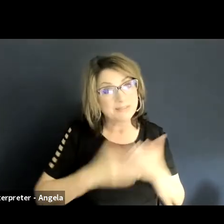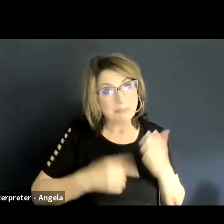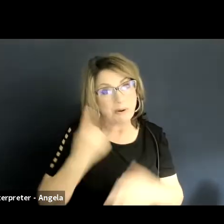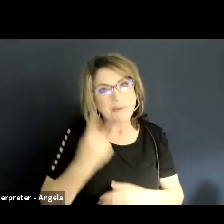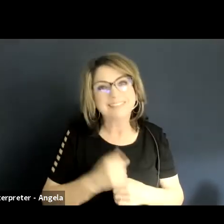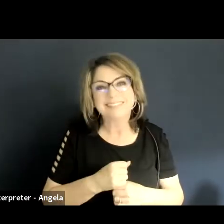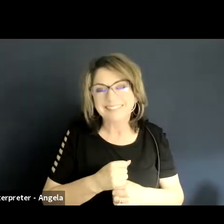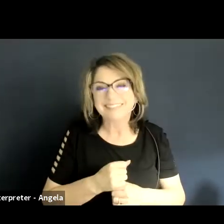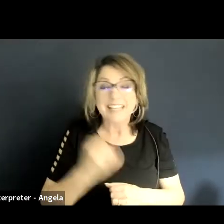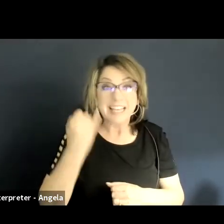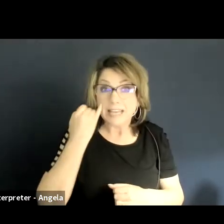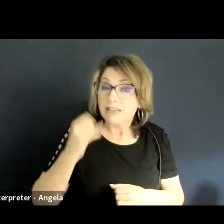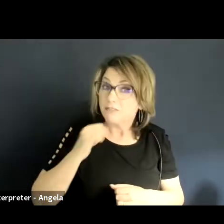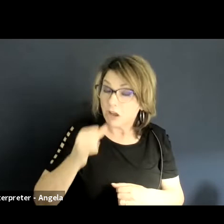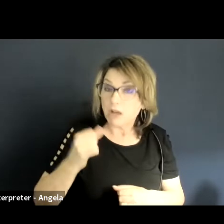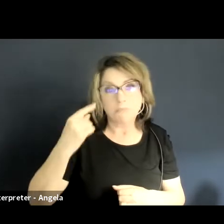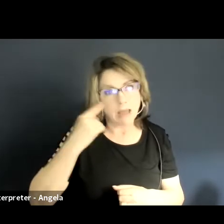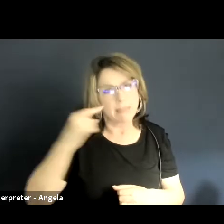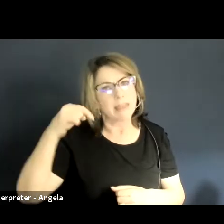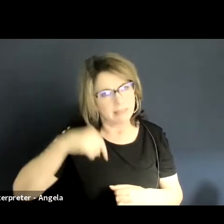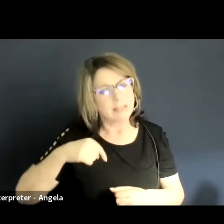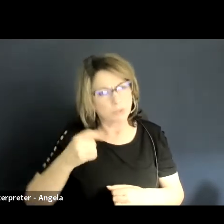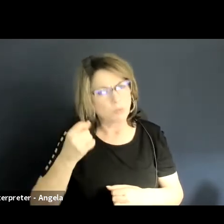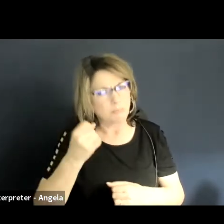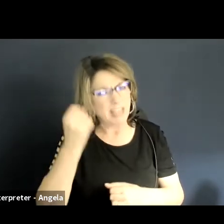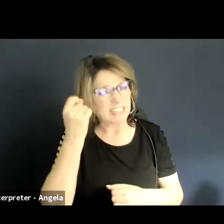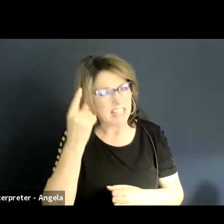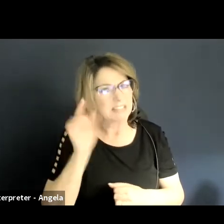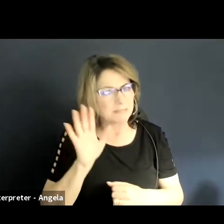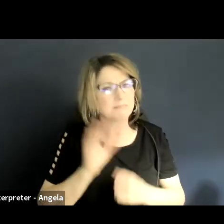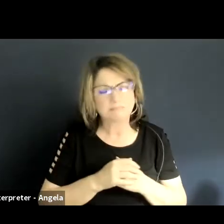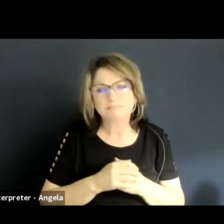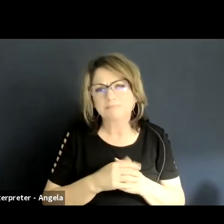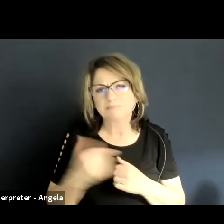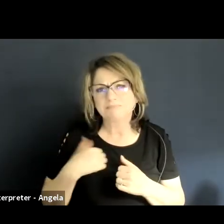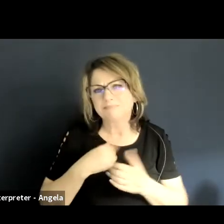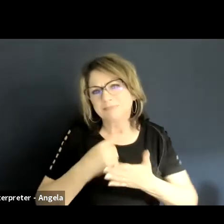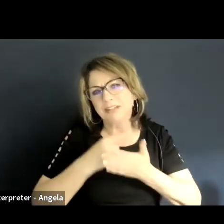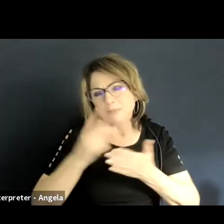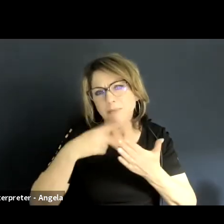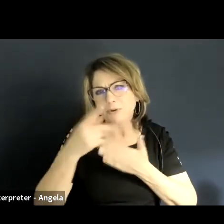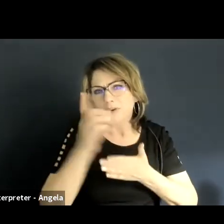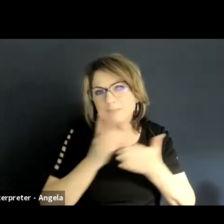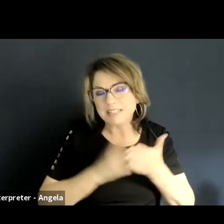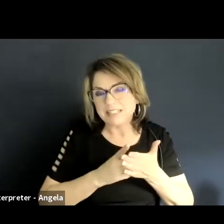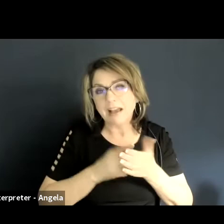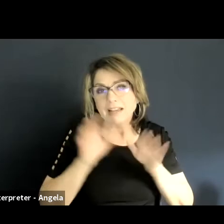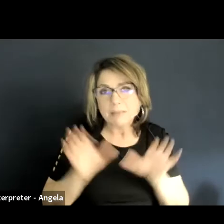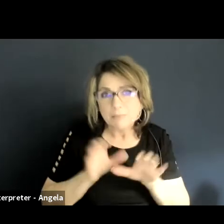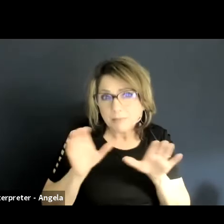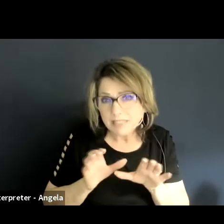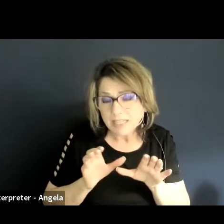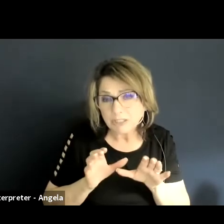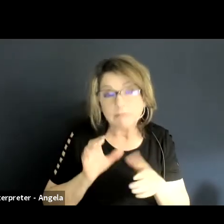presentation. If you haven't, I think this will still make sense as we talk about program design and implementation, or at least